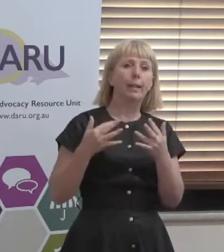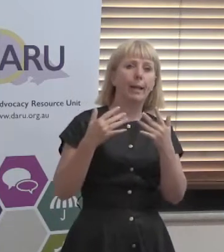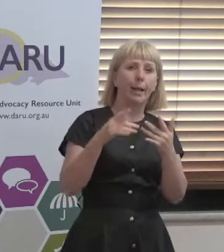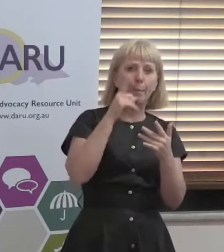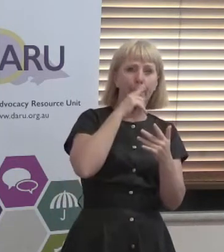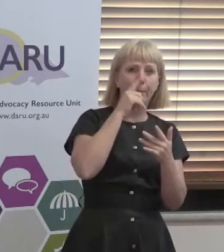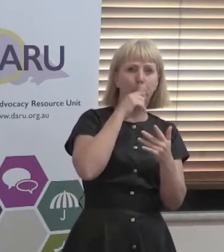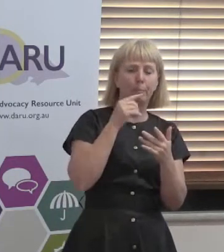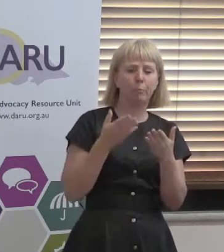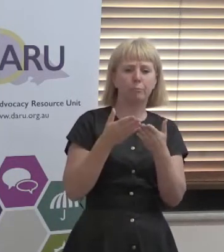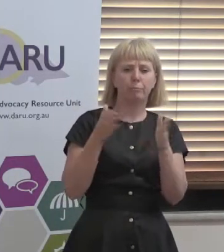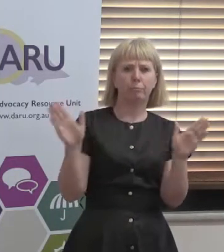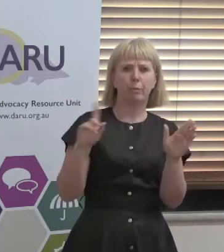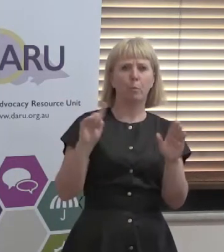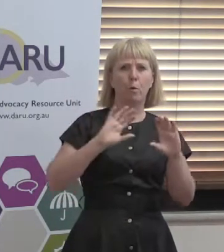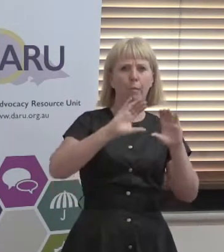representation,